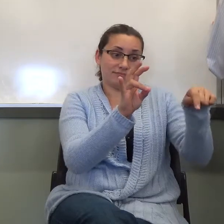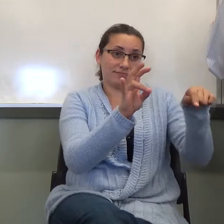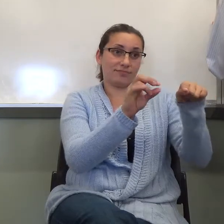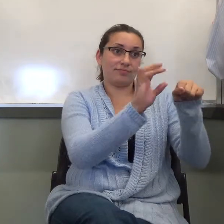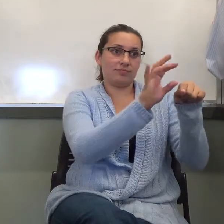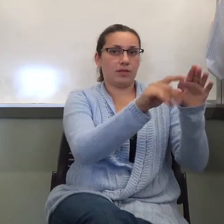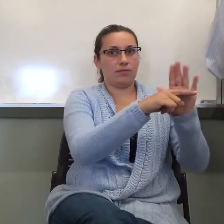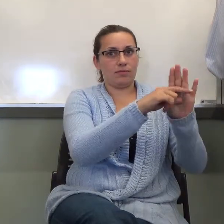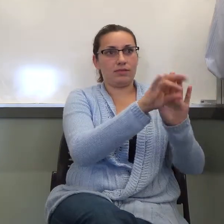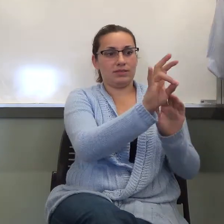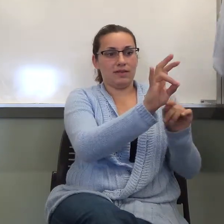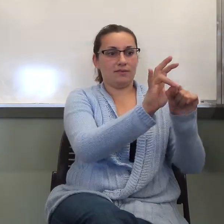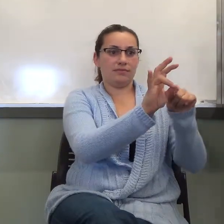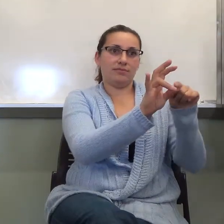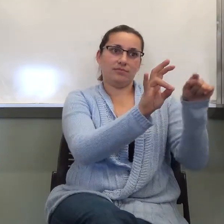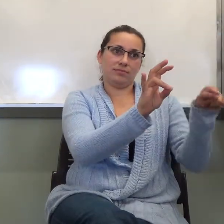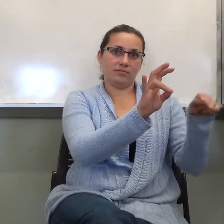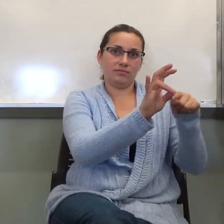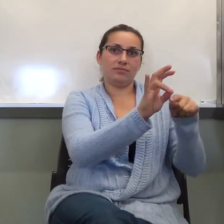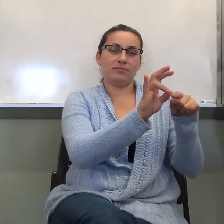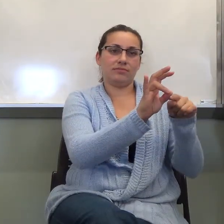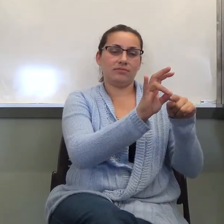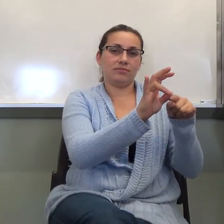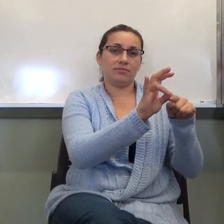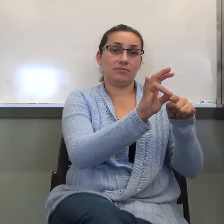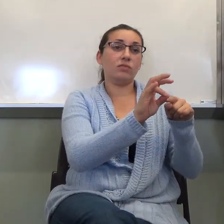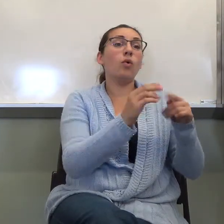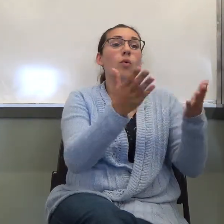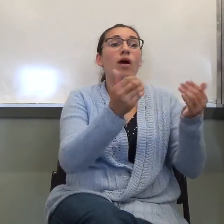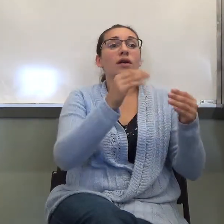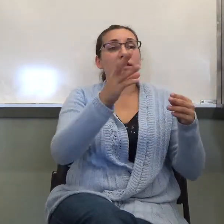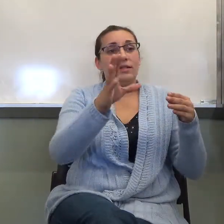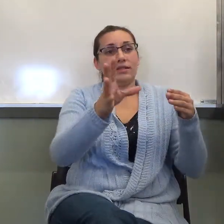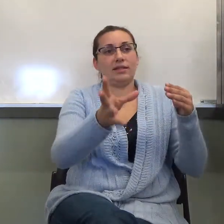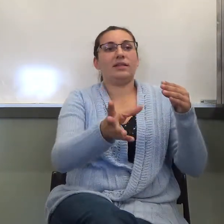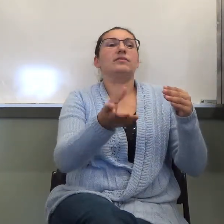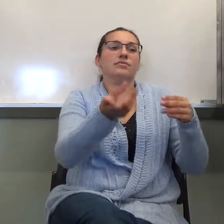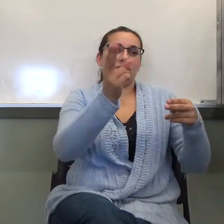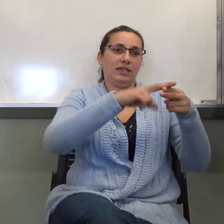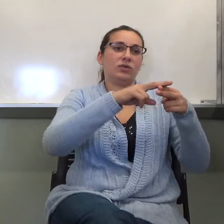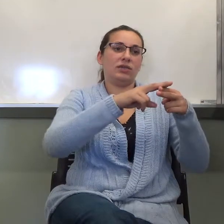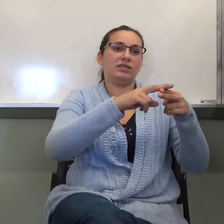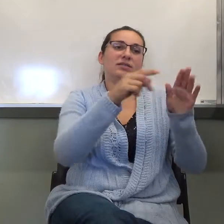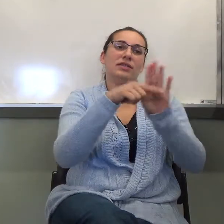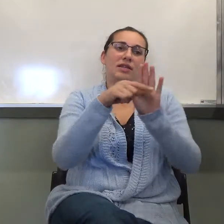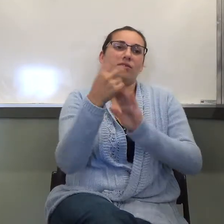minus 7. And we want to increase it by a minus 3.